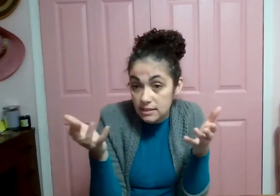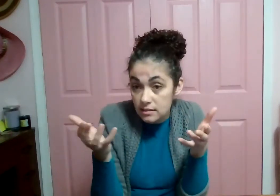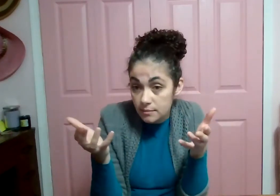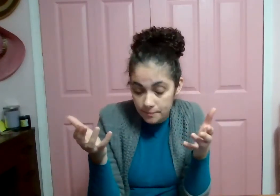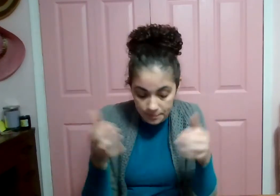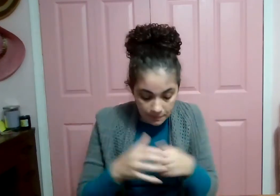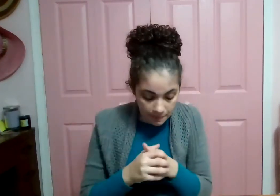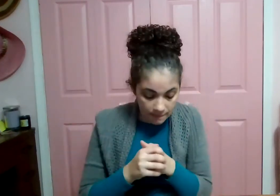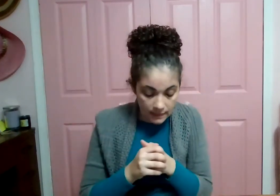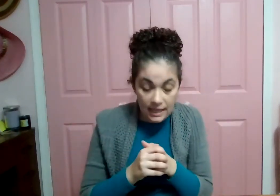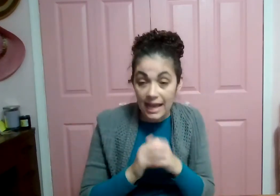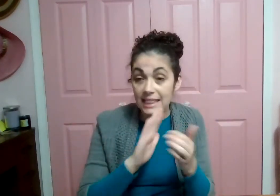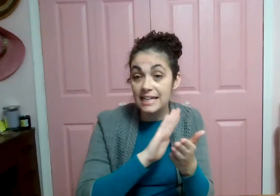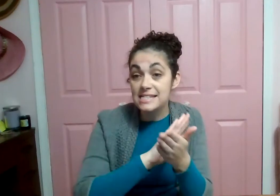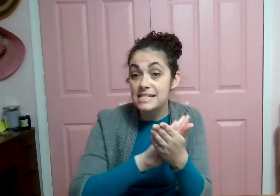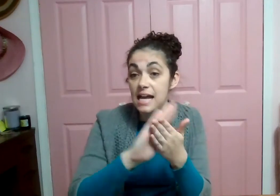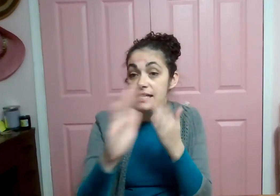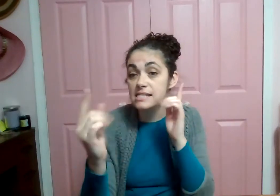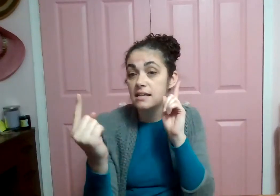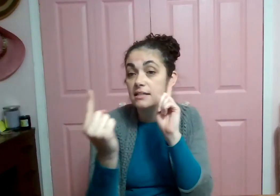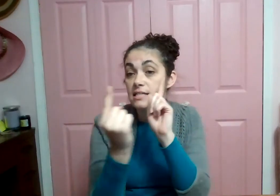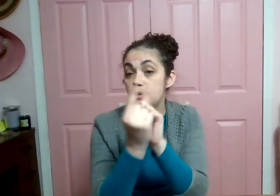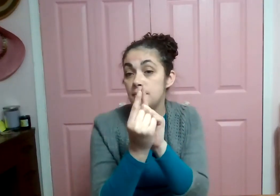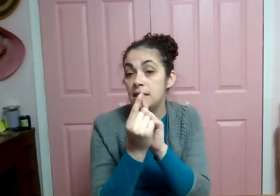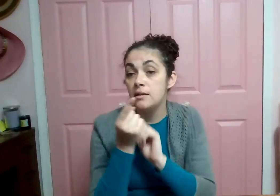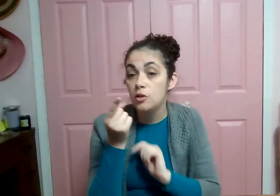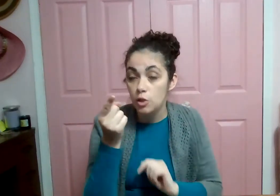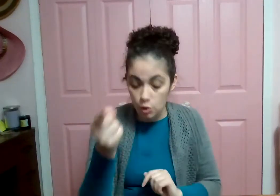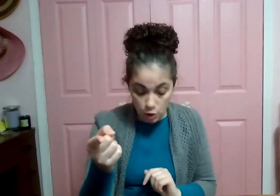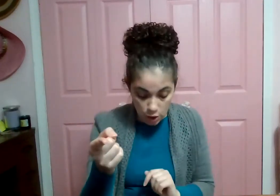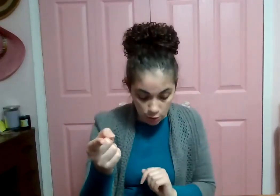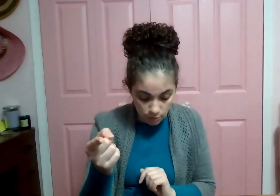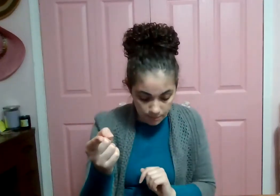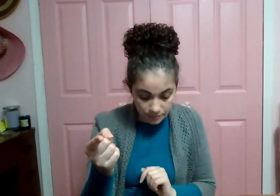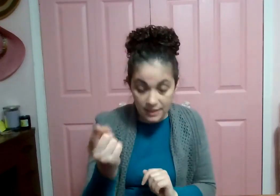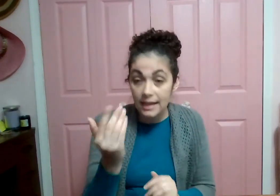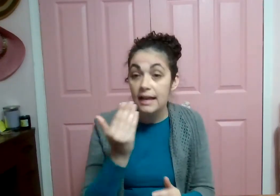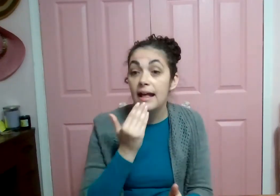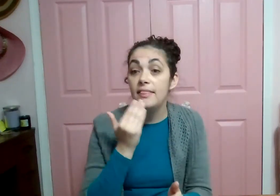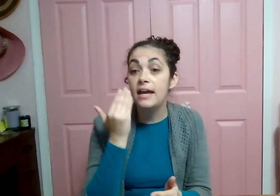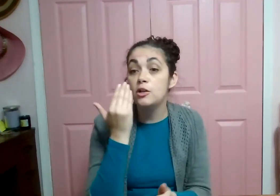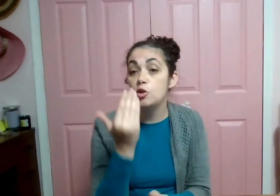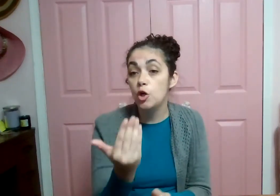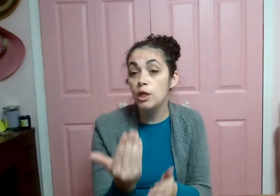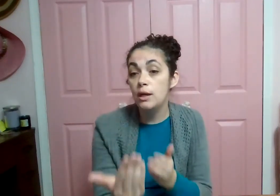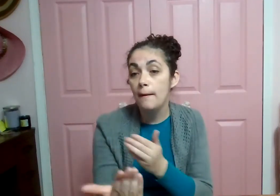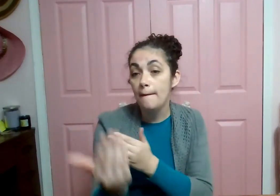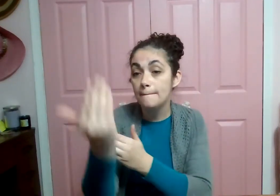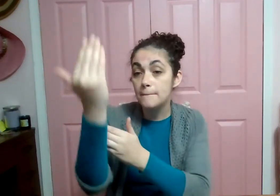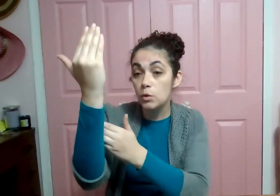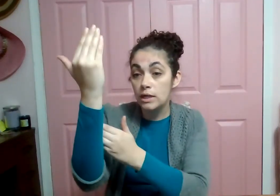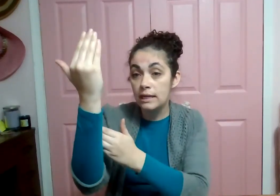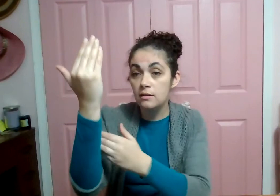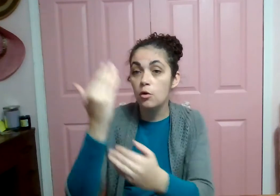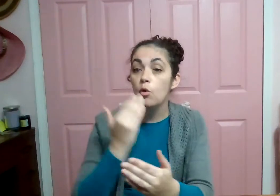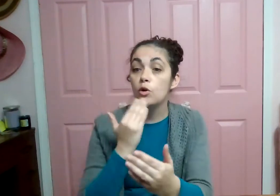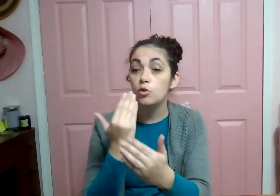what? And then it's nice to meet you. And then good morning or